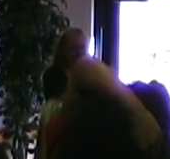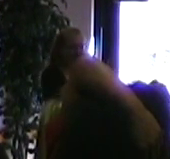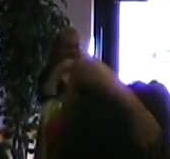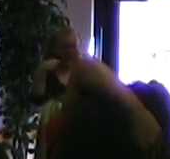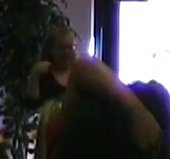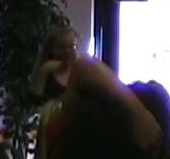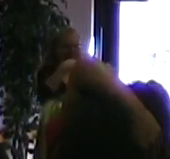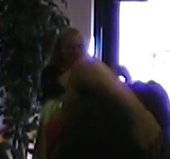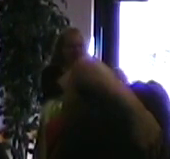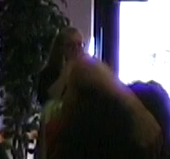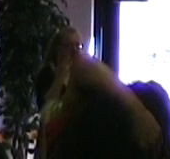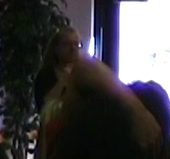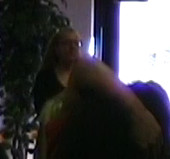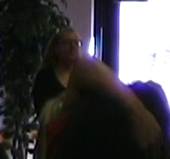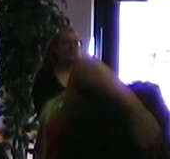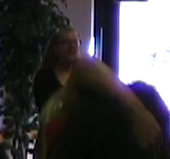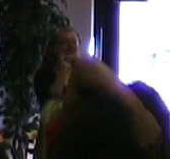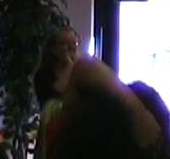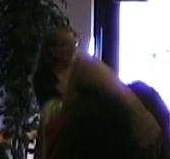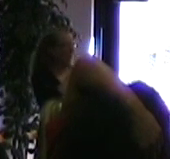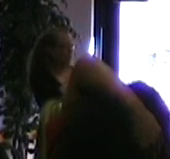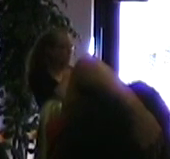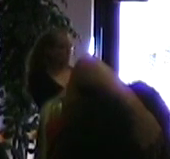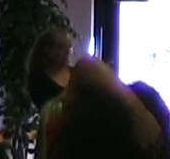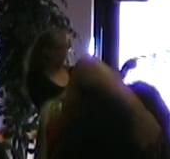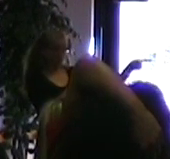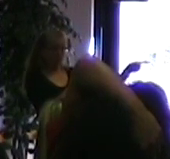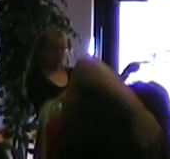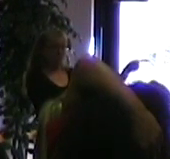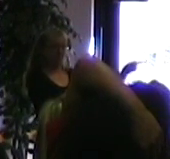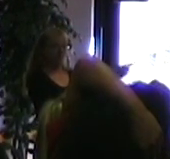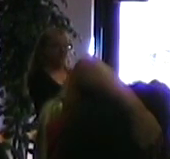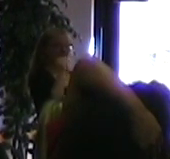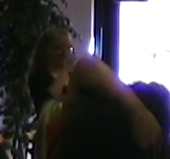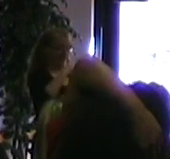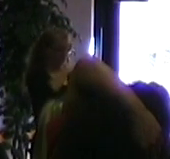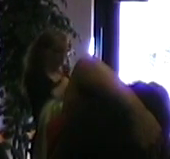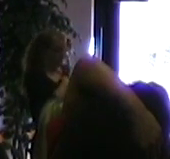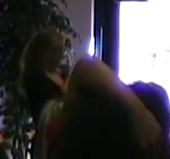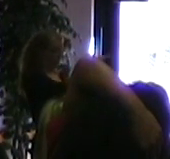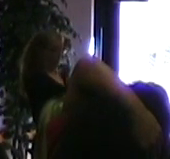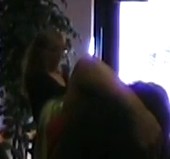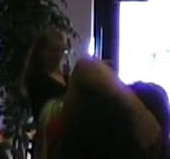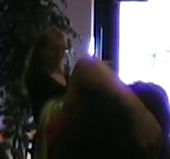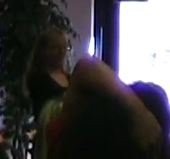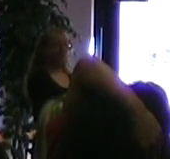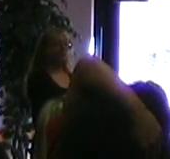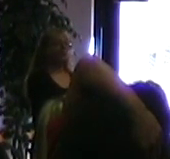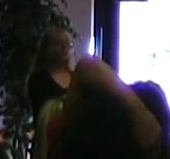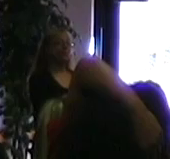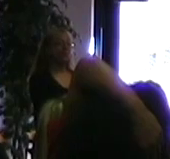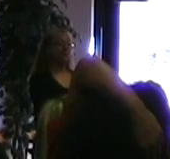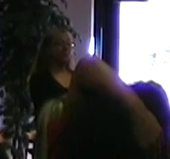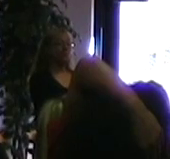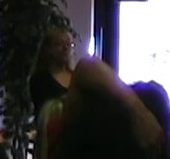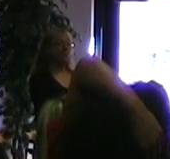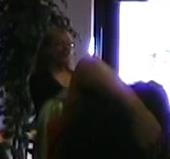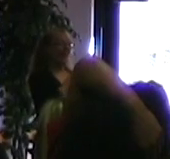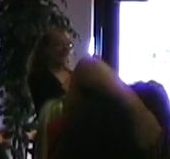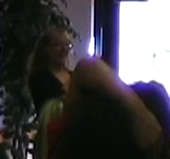where Lisalee is, the instructor would stand where I'm standing. The interpreter would stand on either side of the strip and far enough